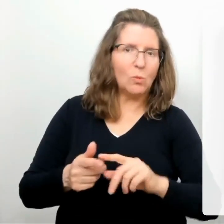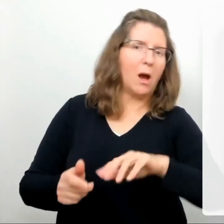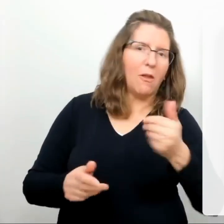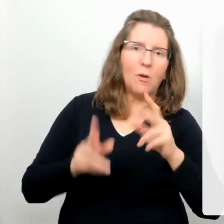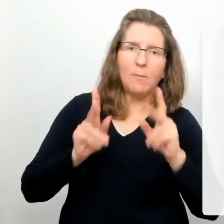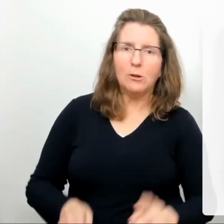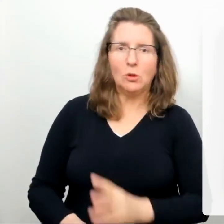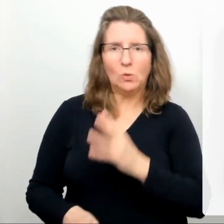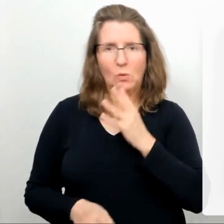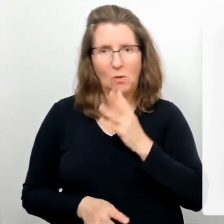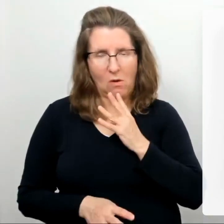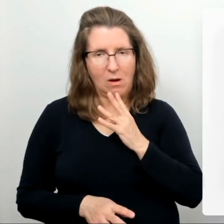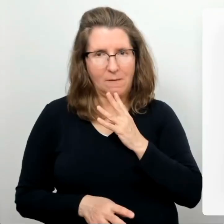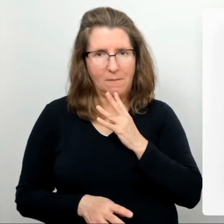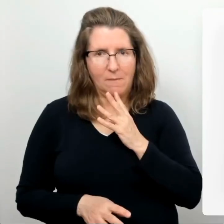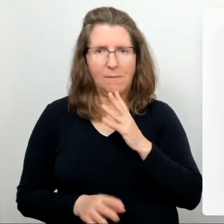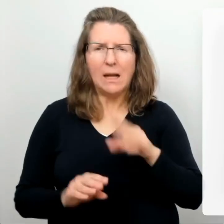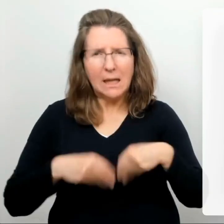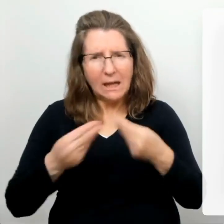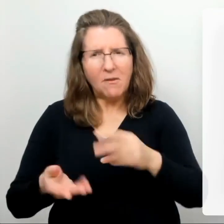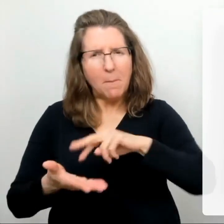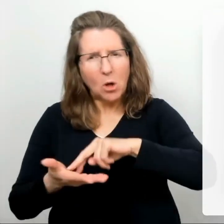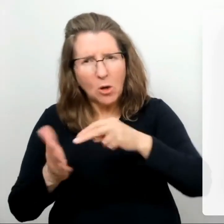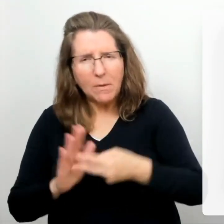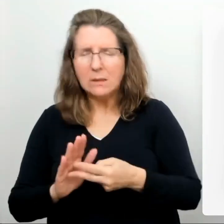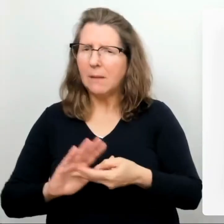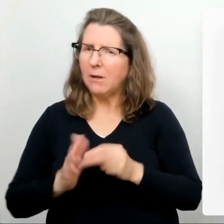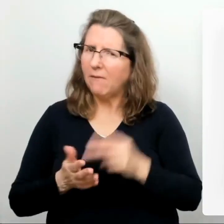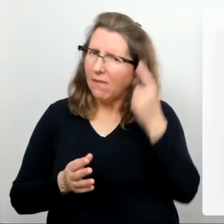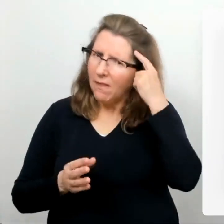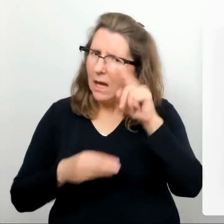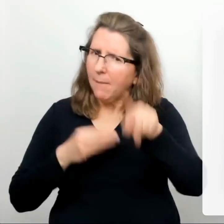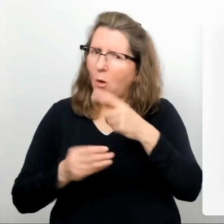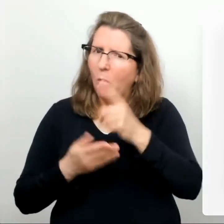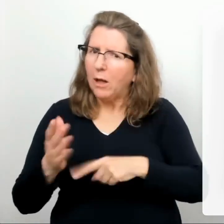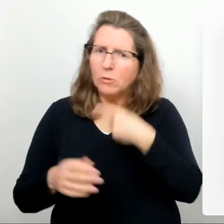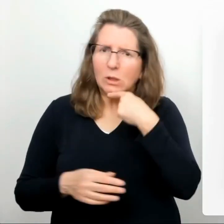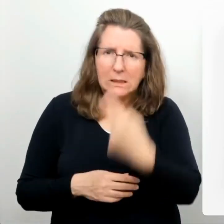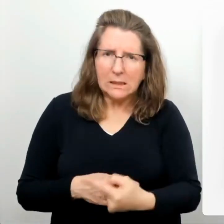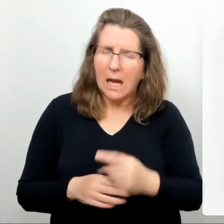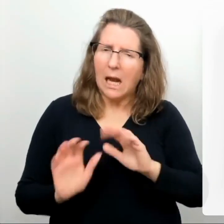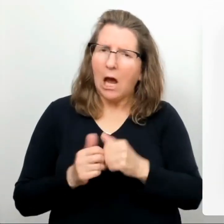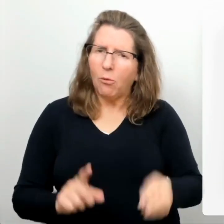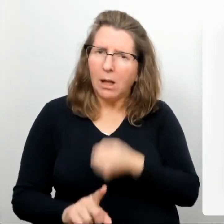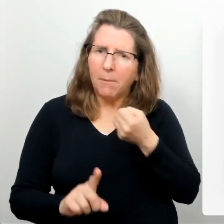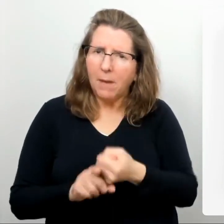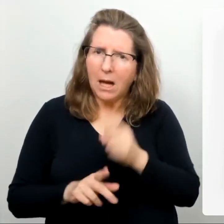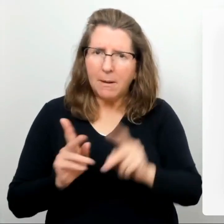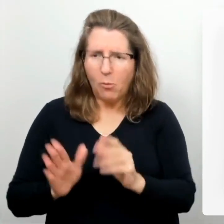Then the next student can have their time. It requires the students to think about what they want to say and to say